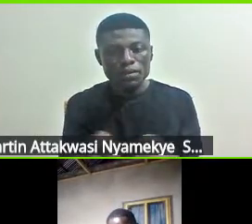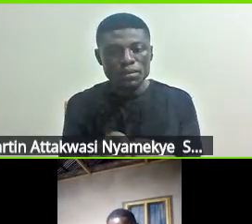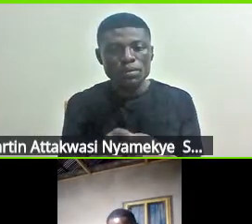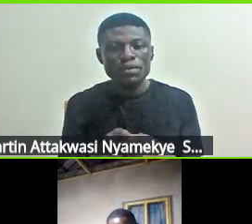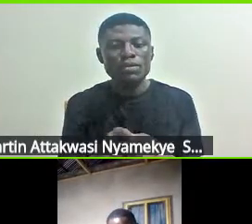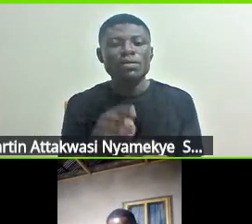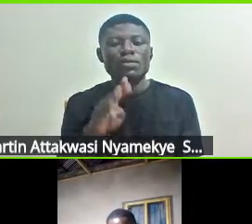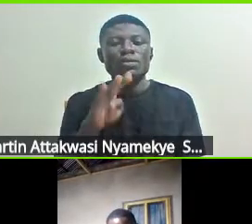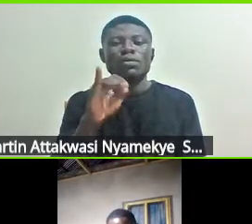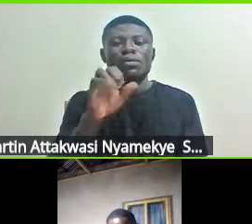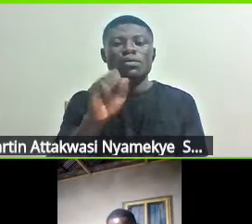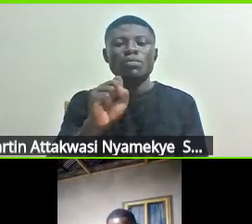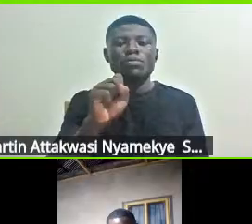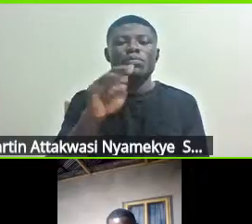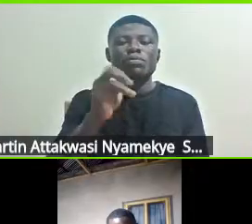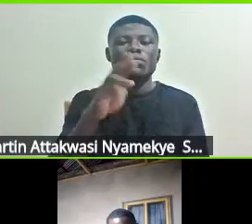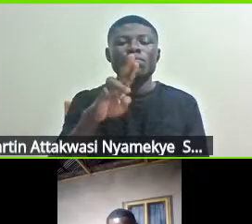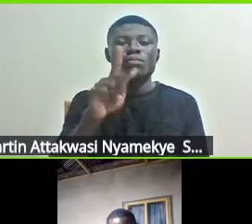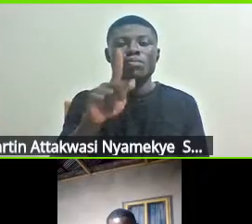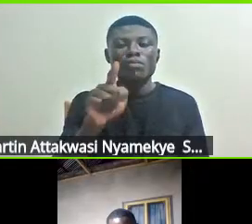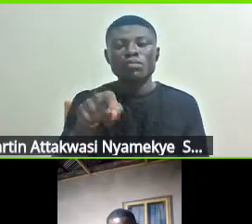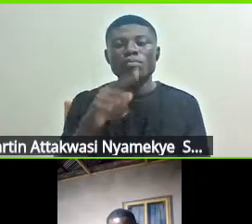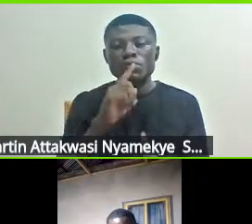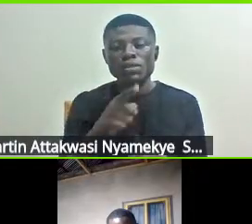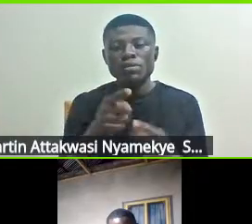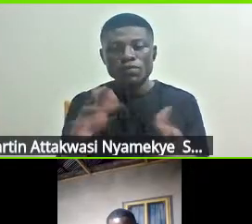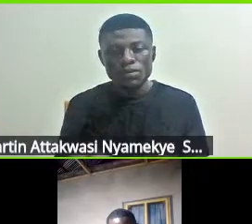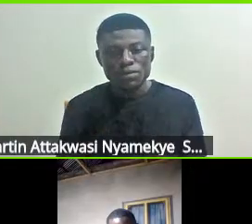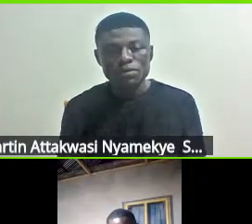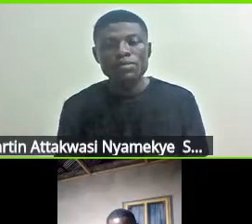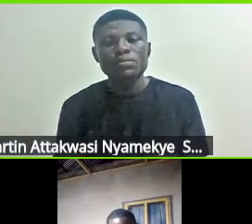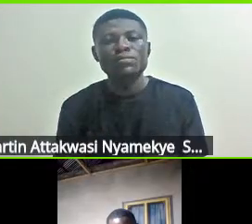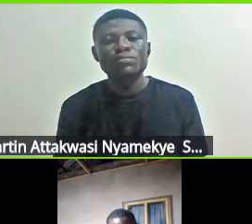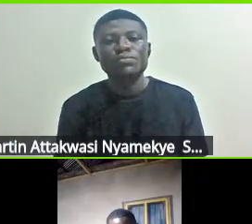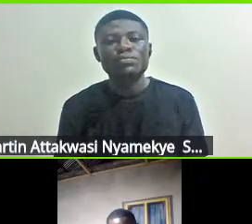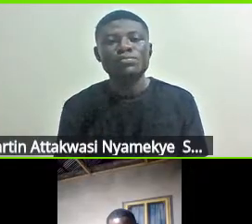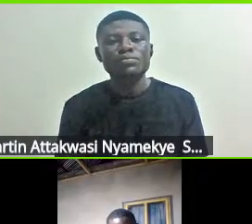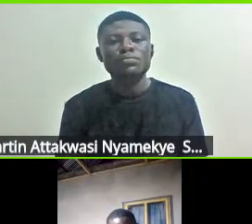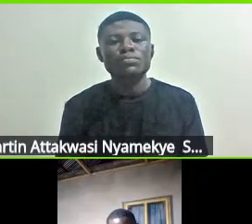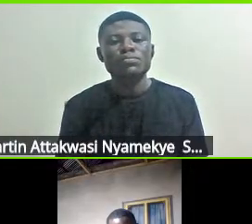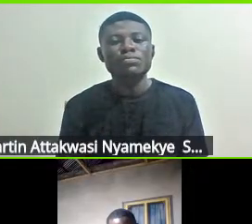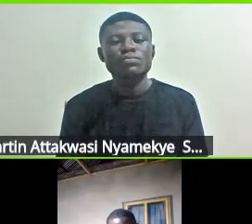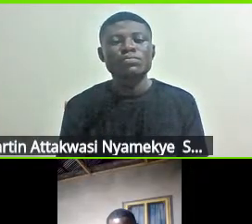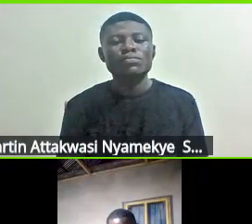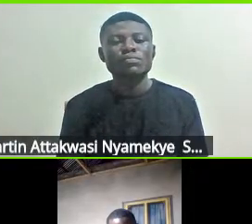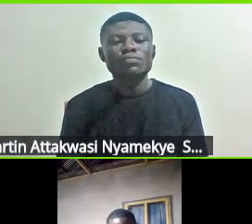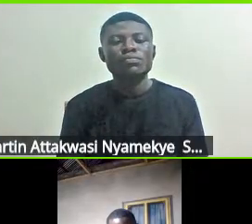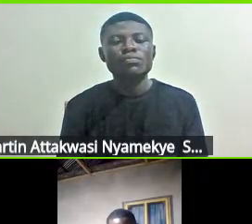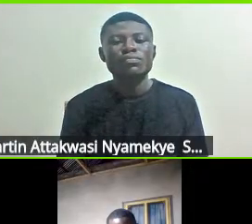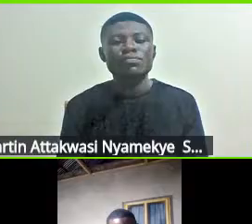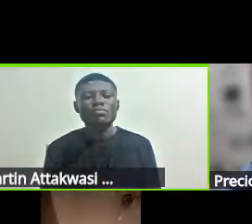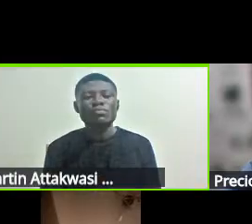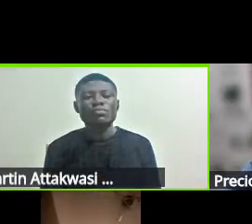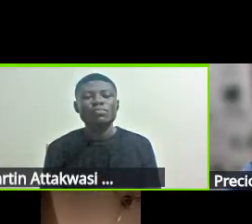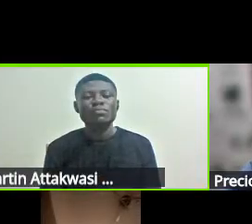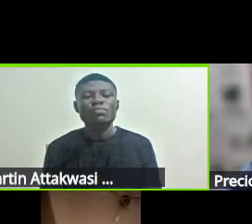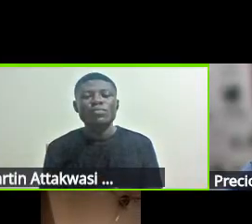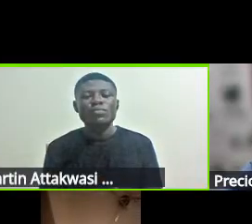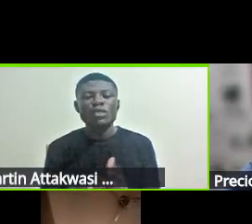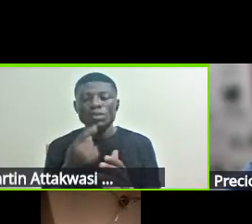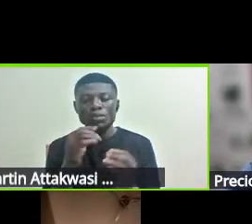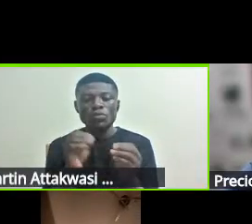says okay, we've answered this. Samuel says he's going to do more research and have multiple ways of presenting what